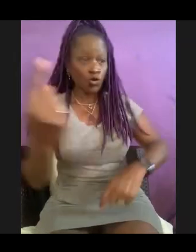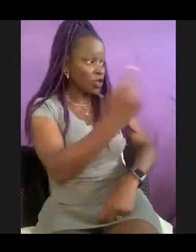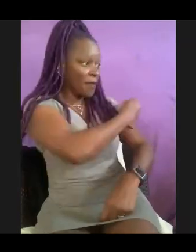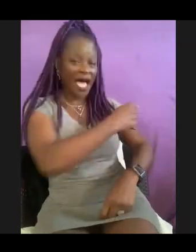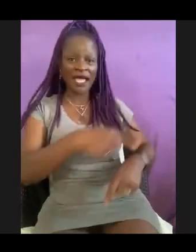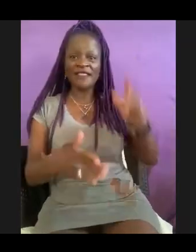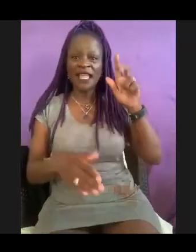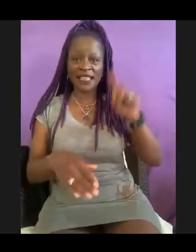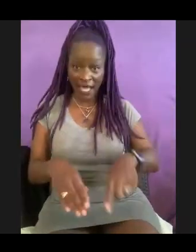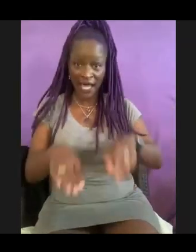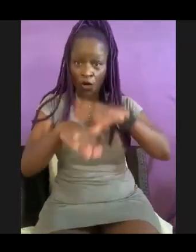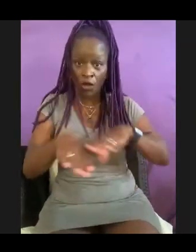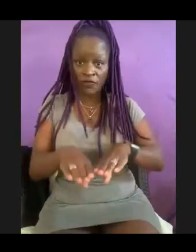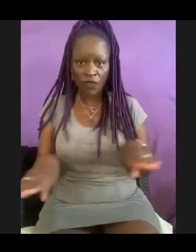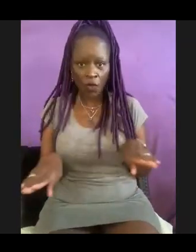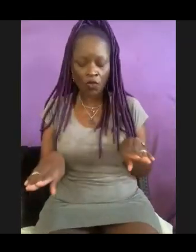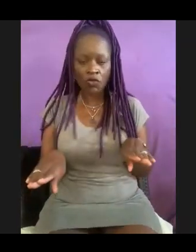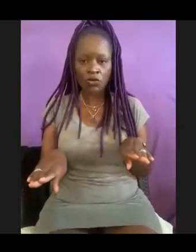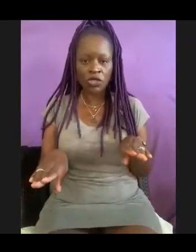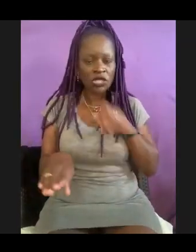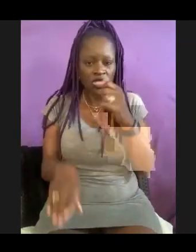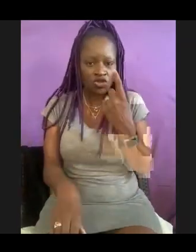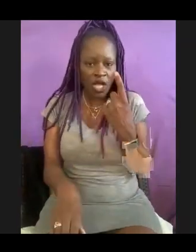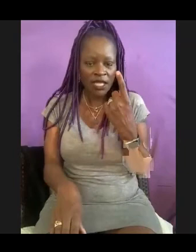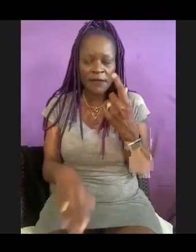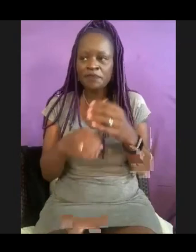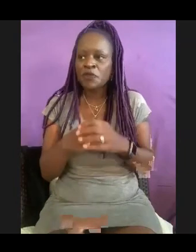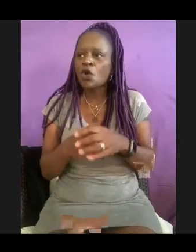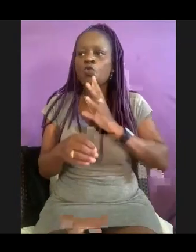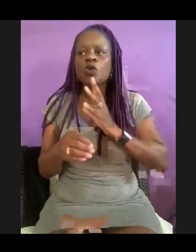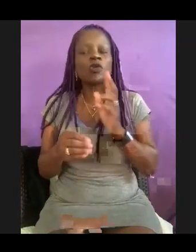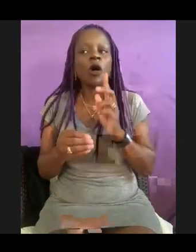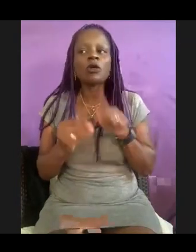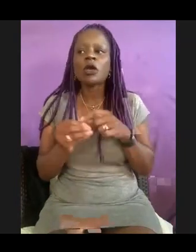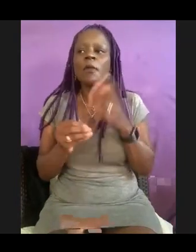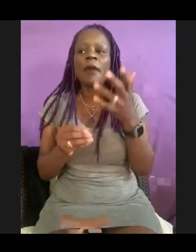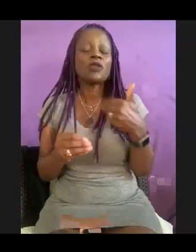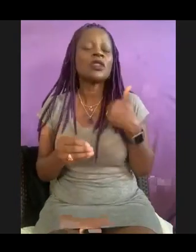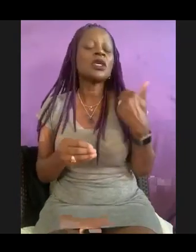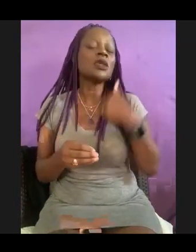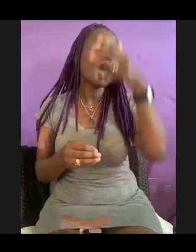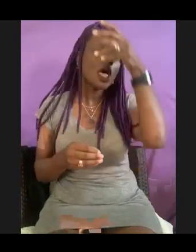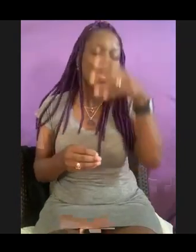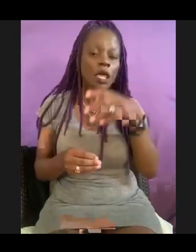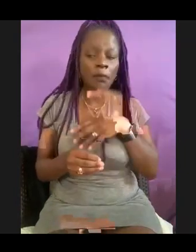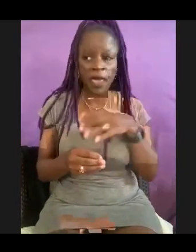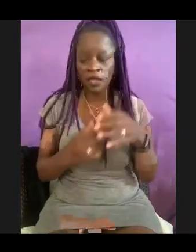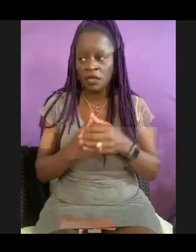Today, I'm here to talk about the young man with developmental